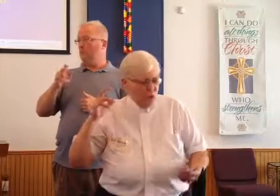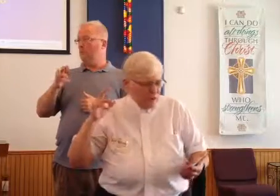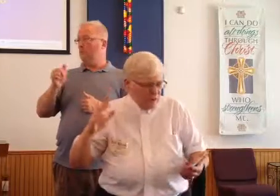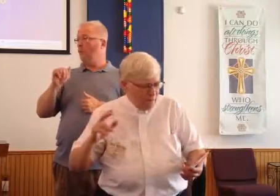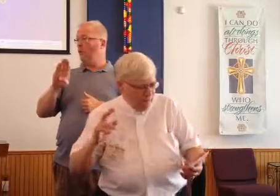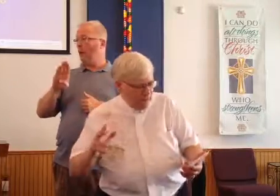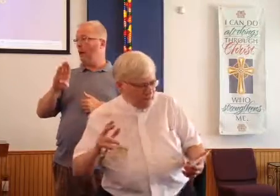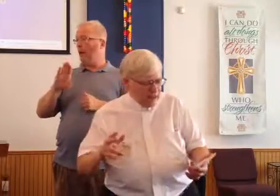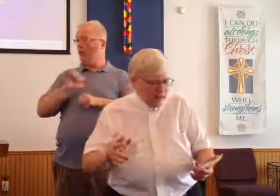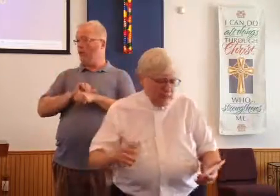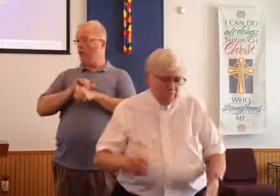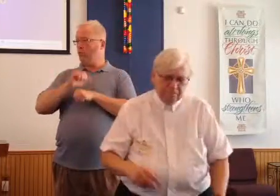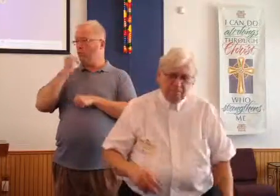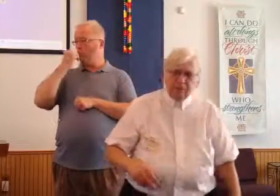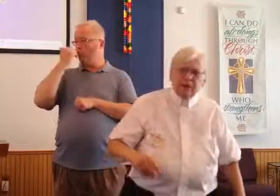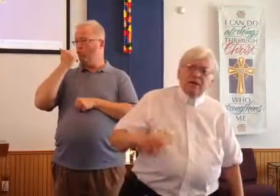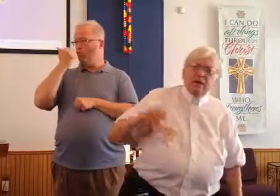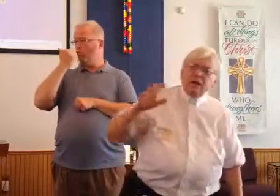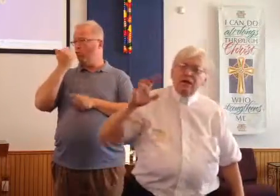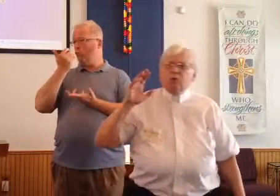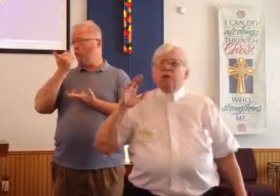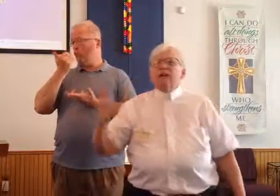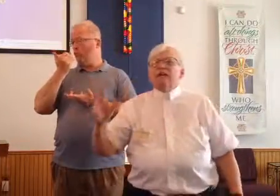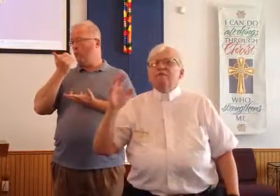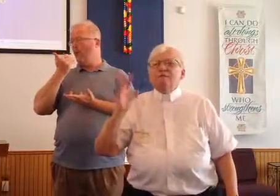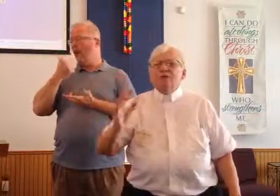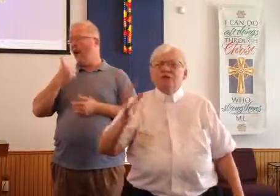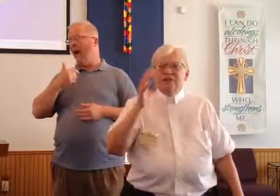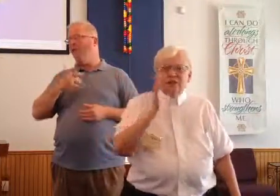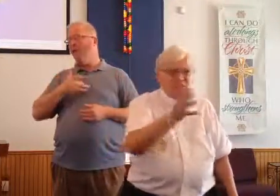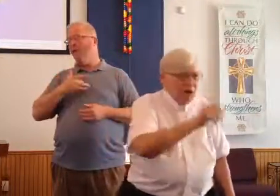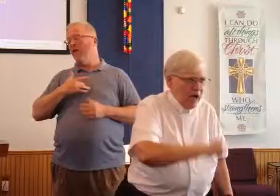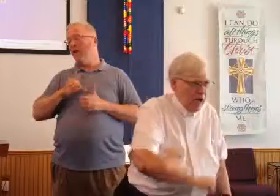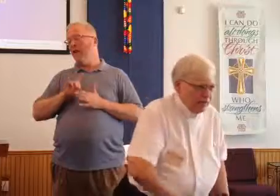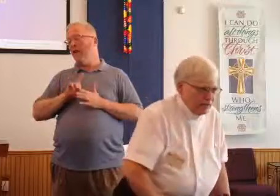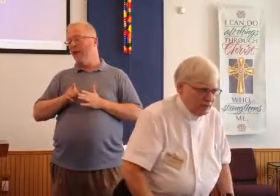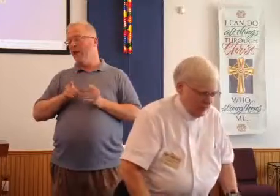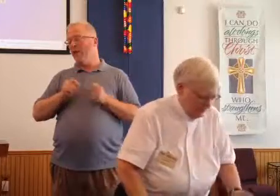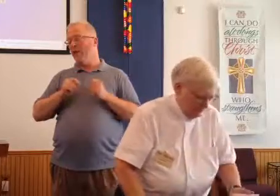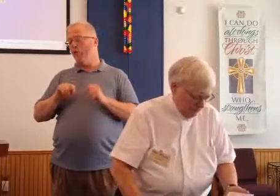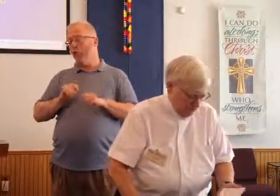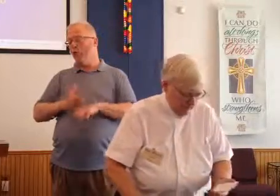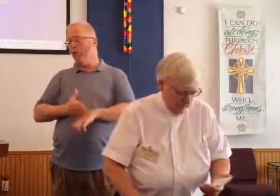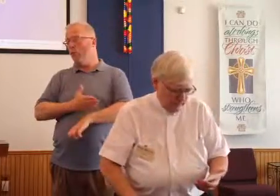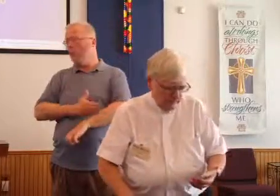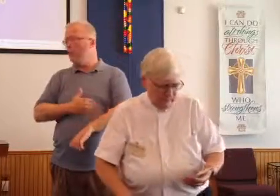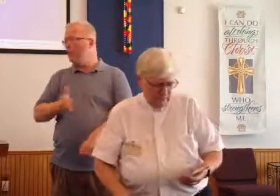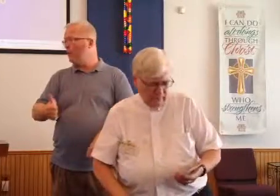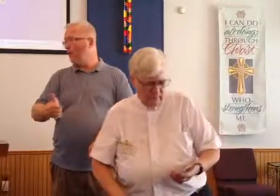You know, when the men of the city came looking for the spies,